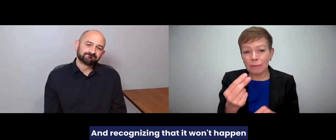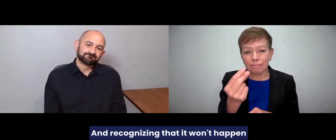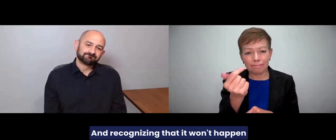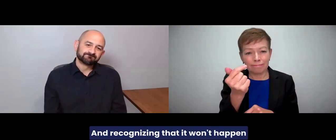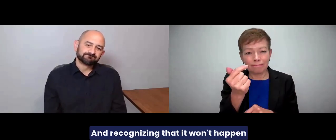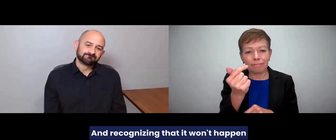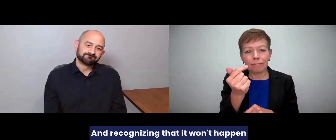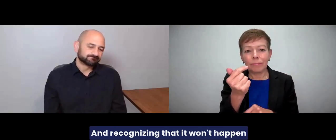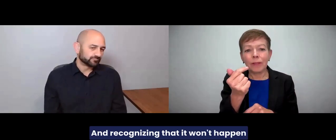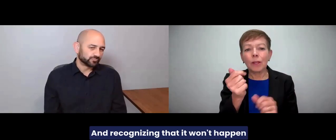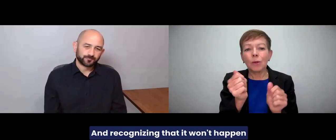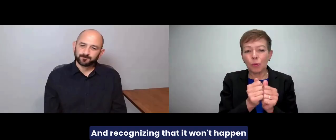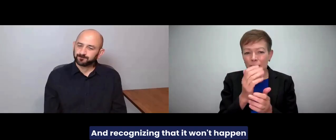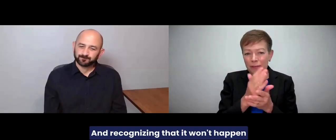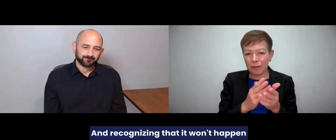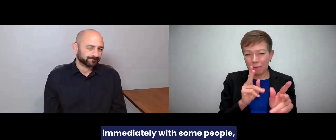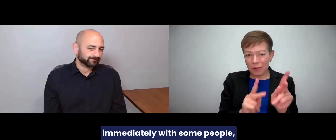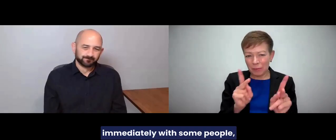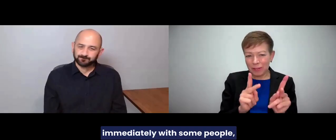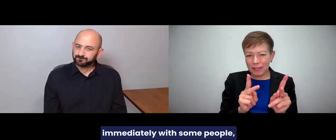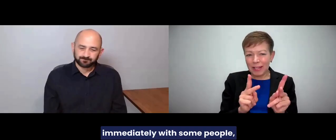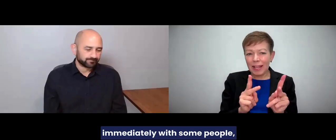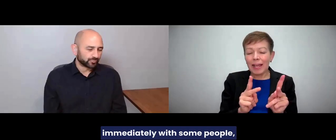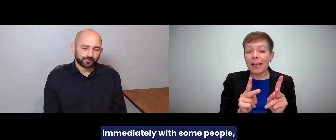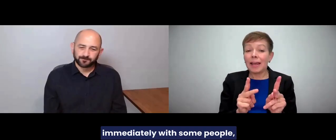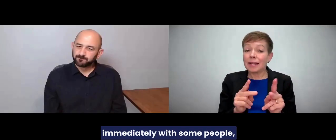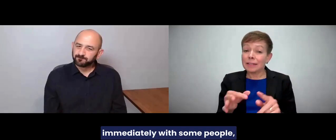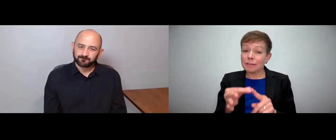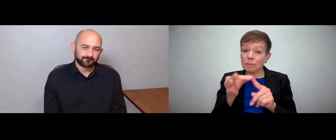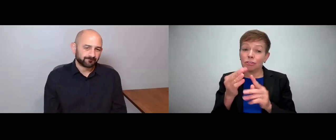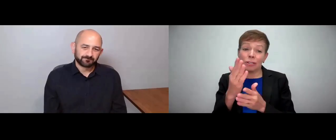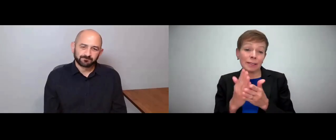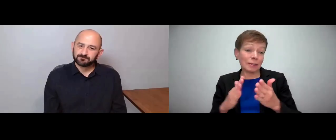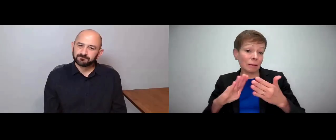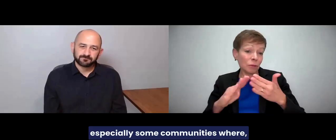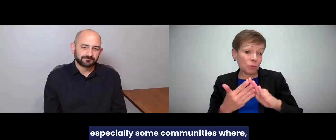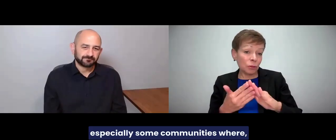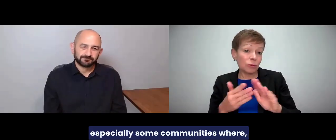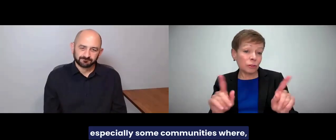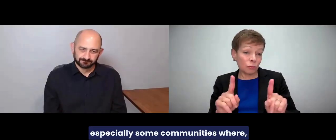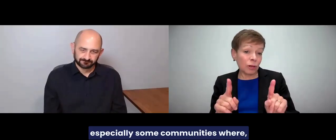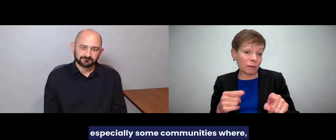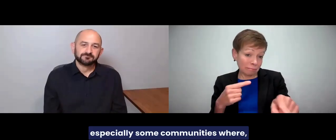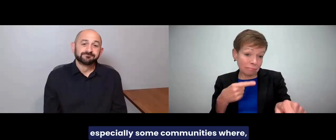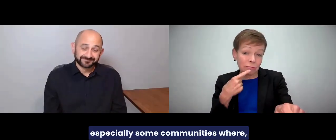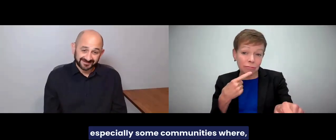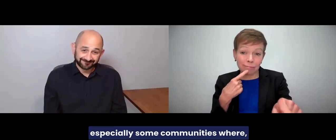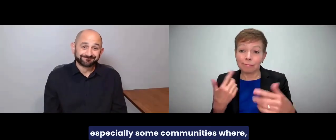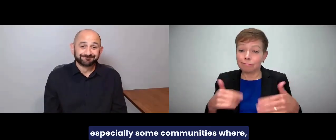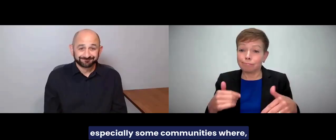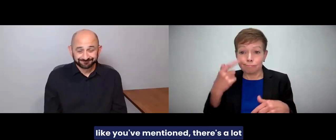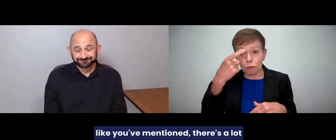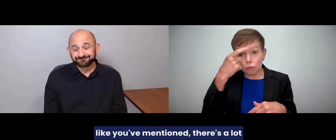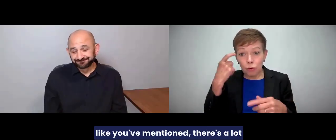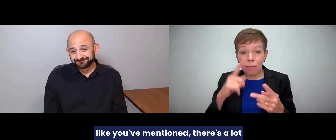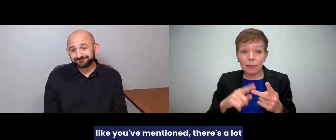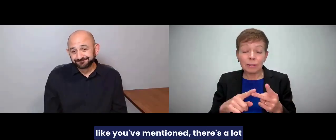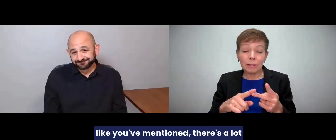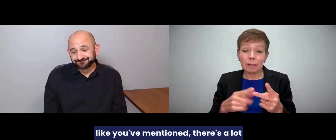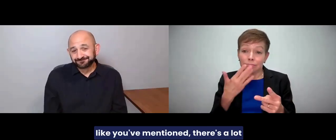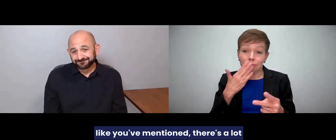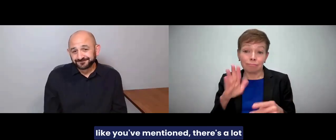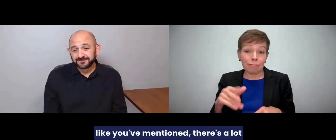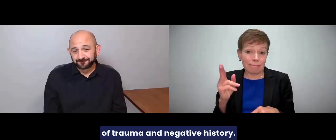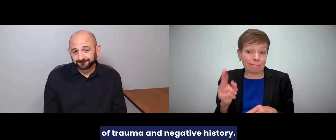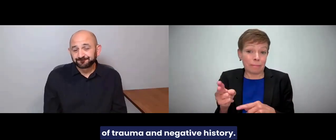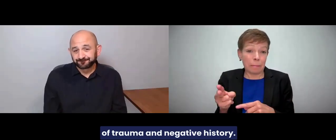recognizing that it won't happen immediately with some people. especially some communities where, like you've